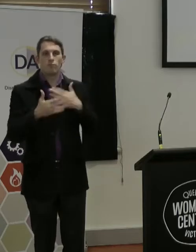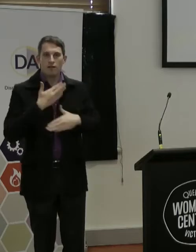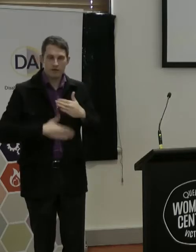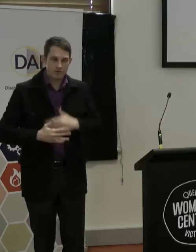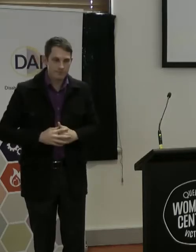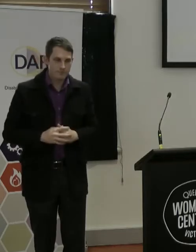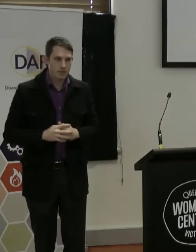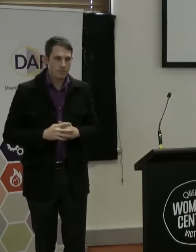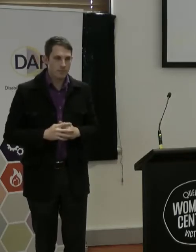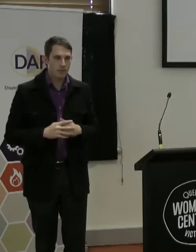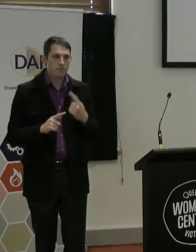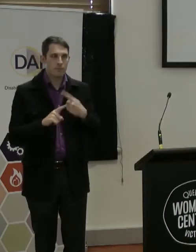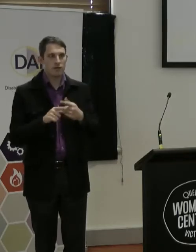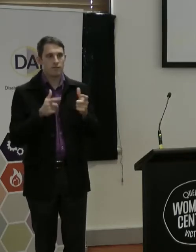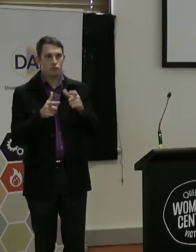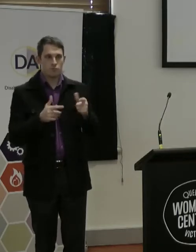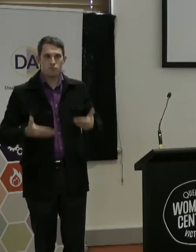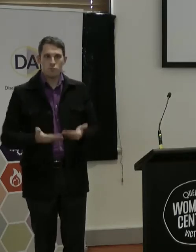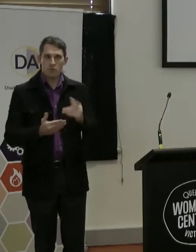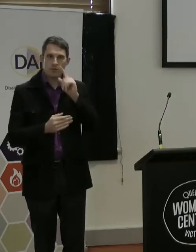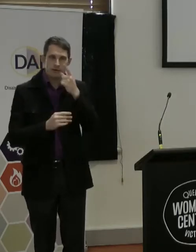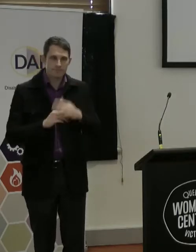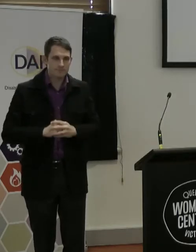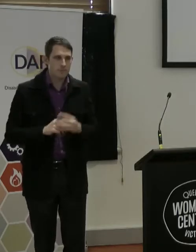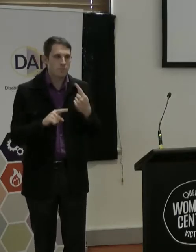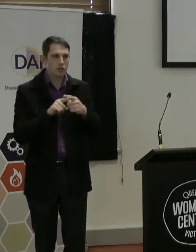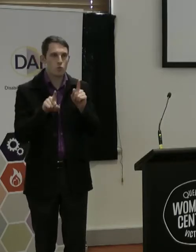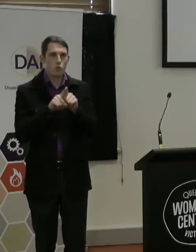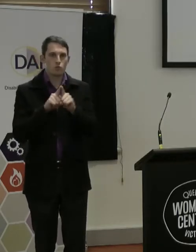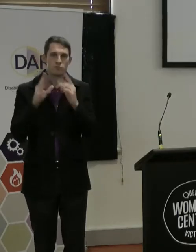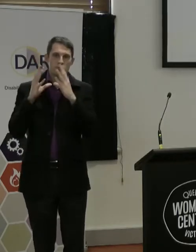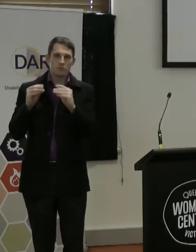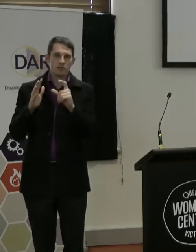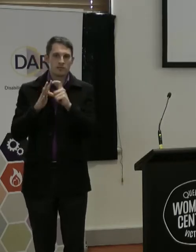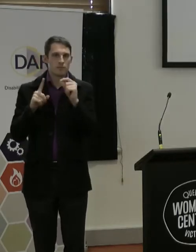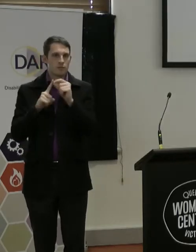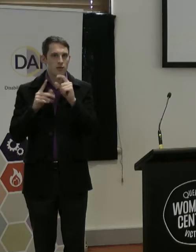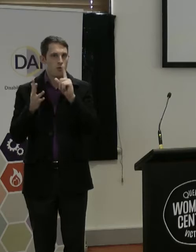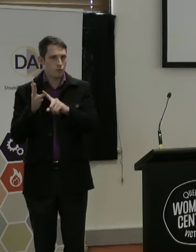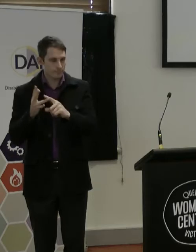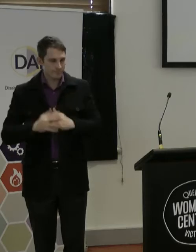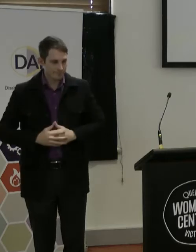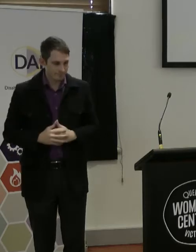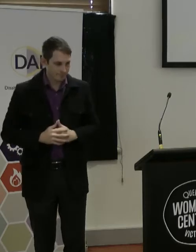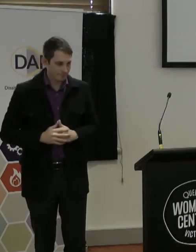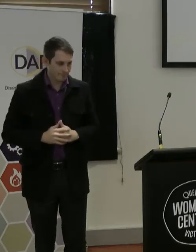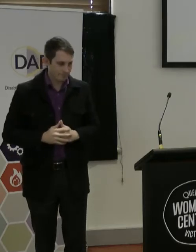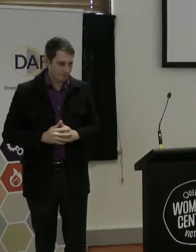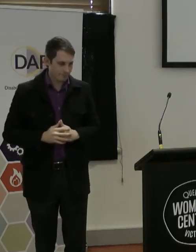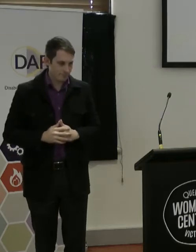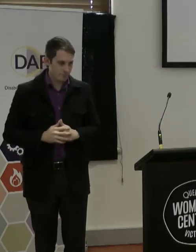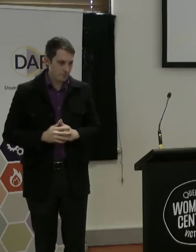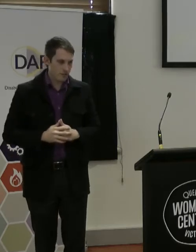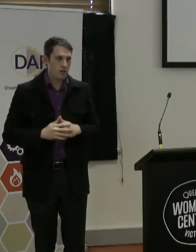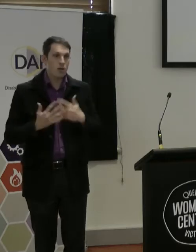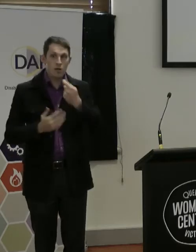the resourcing of disabled persons organisations, or DPOs. Once we'd made our statements, each committee member had an